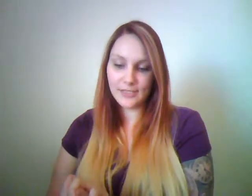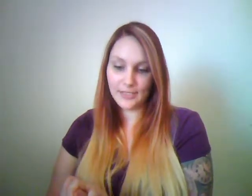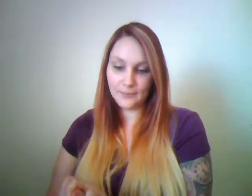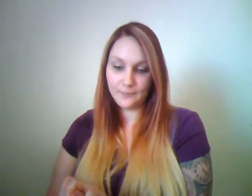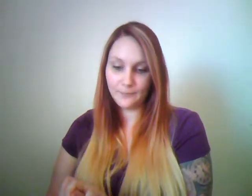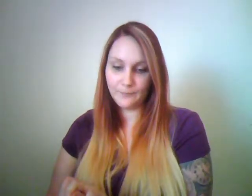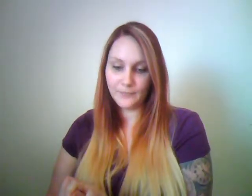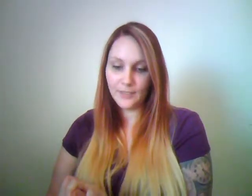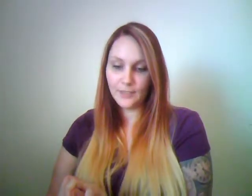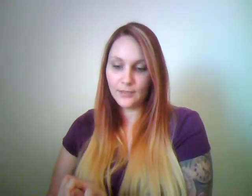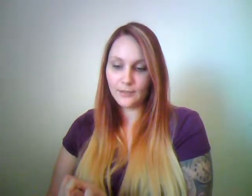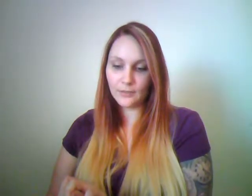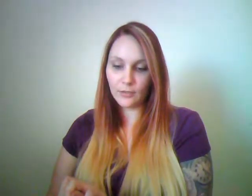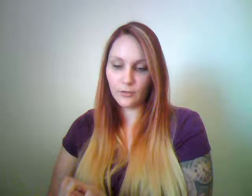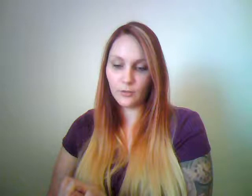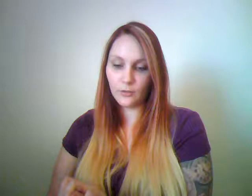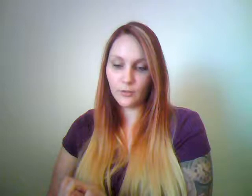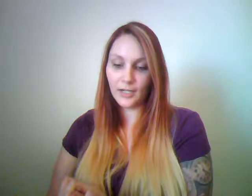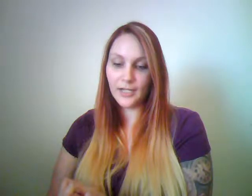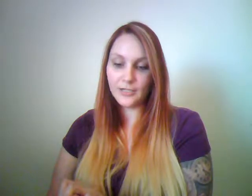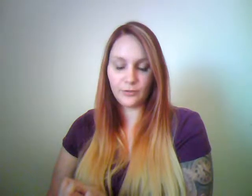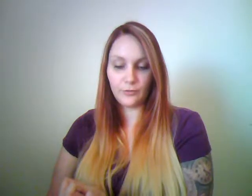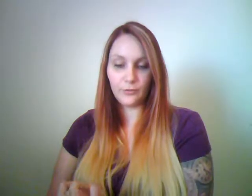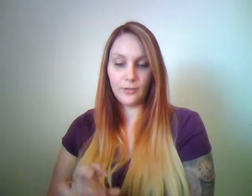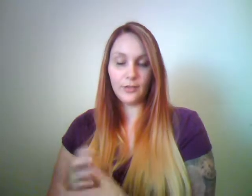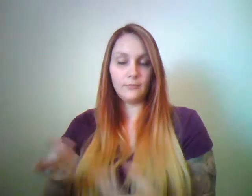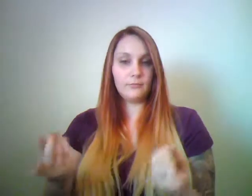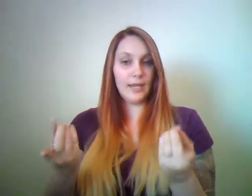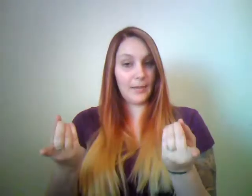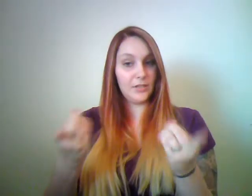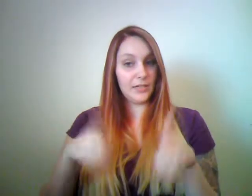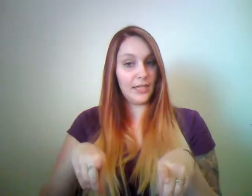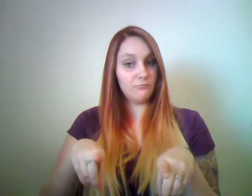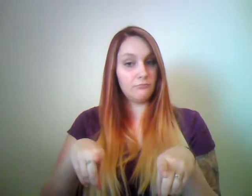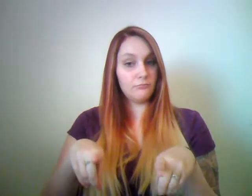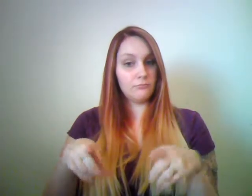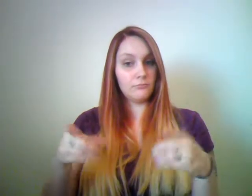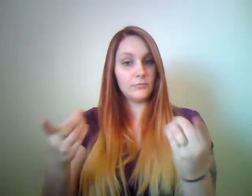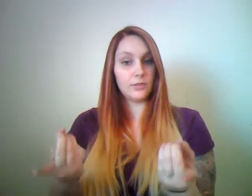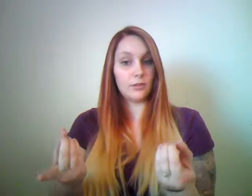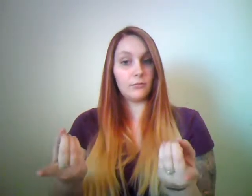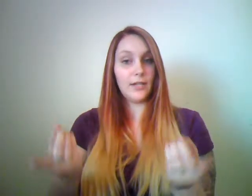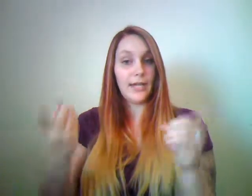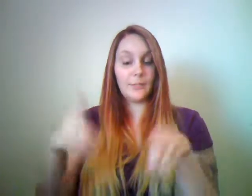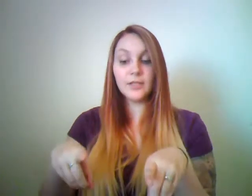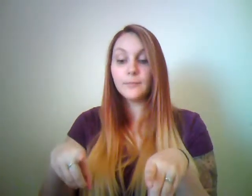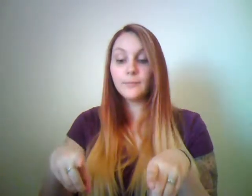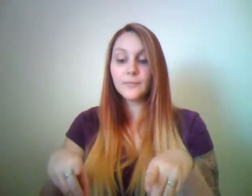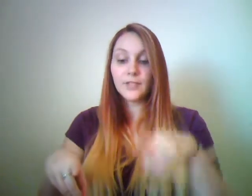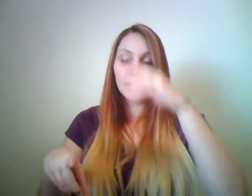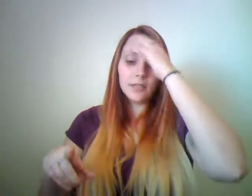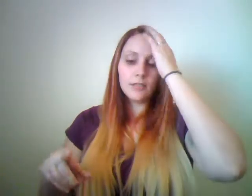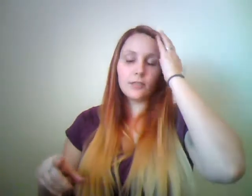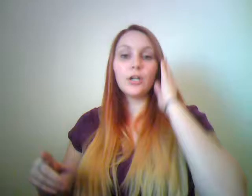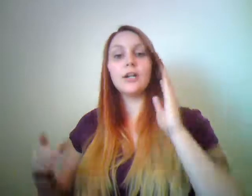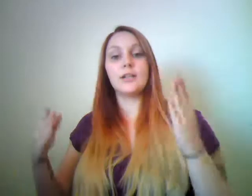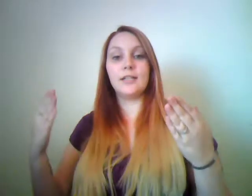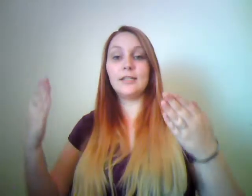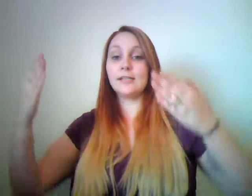in, so I do happen again. So, happen. Darkness